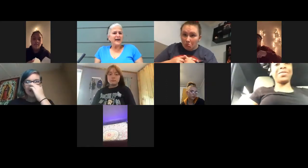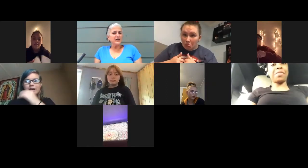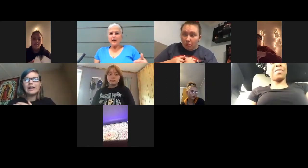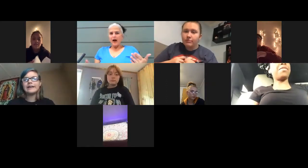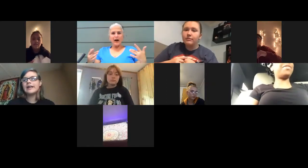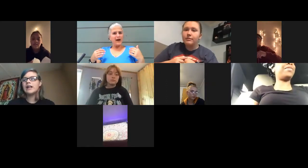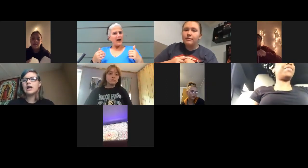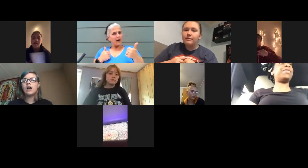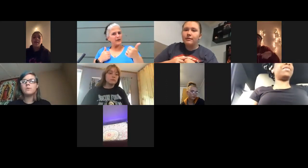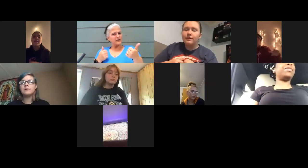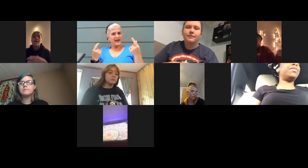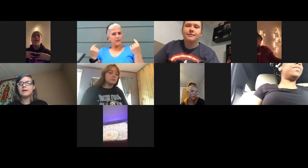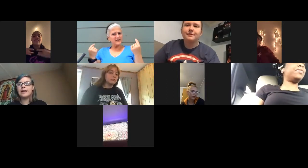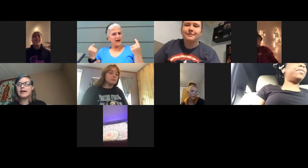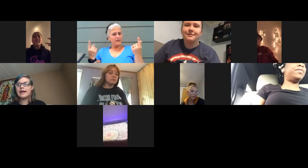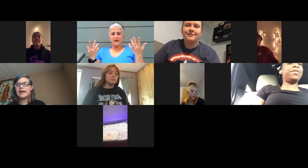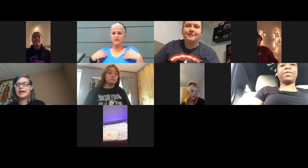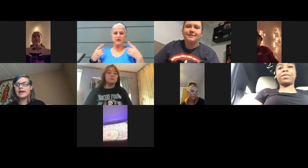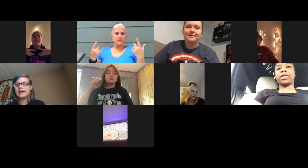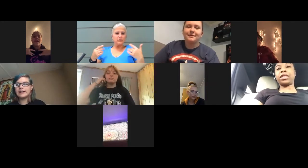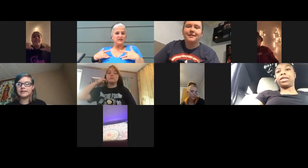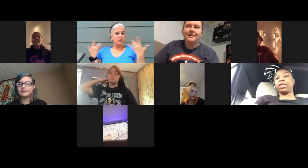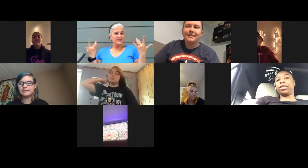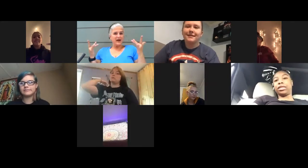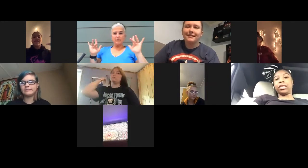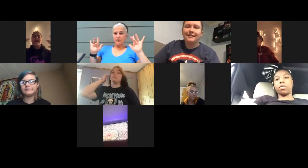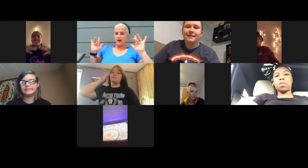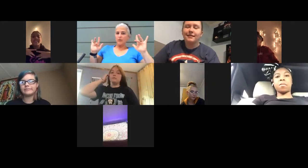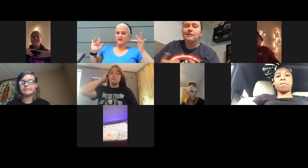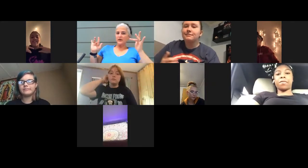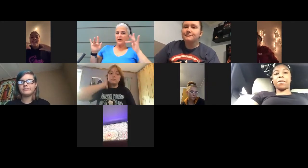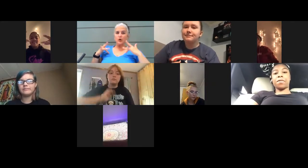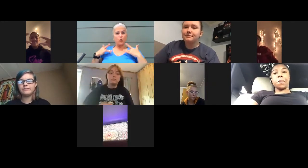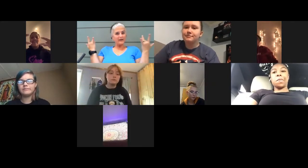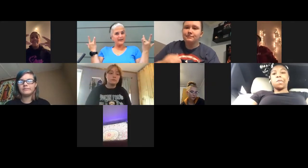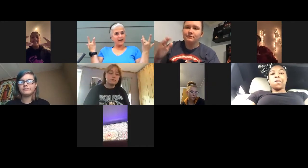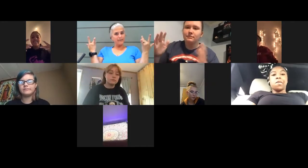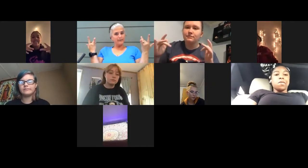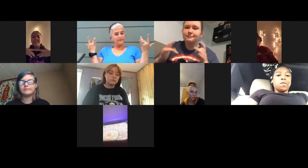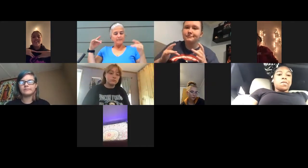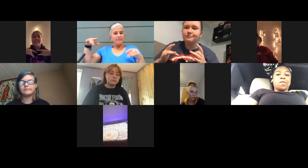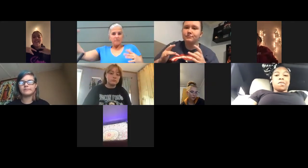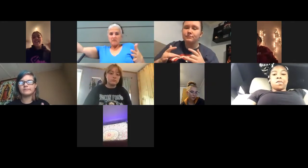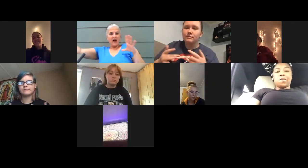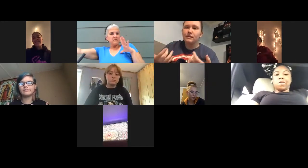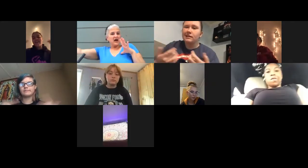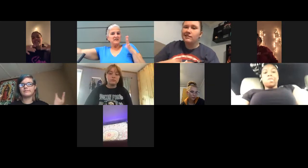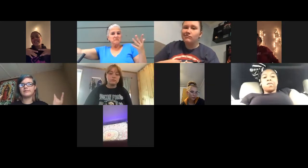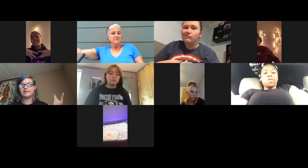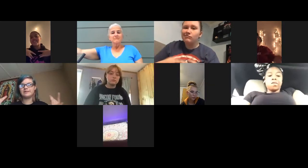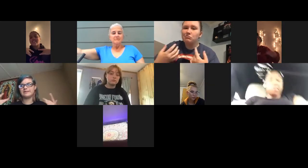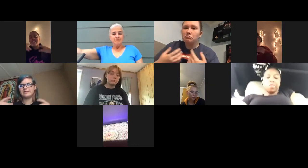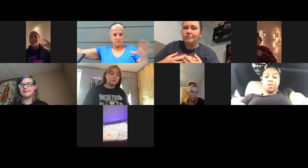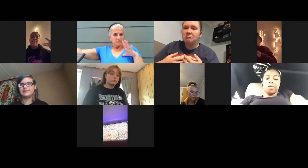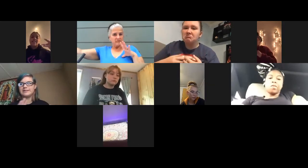Fine. Hey, how are you today? What's up? What's up? What's going on? What's up? I'm